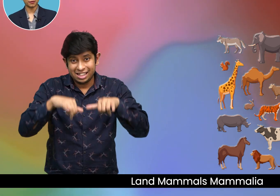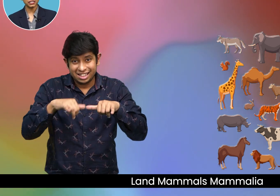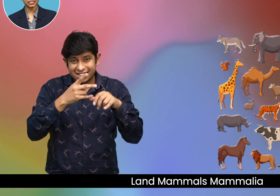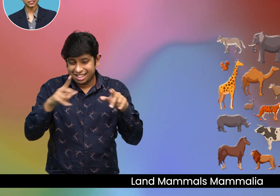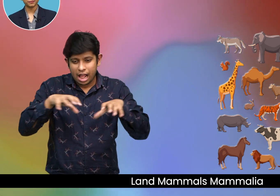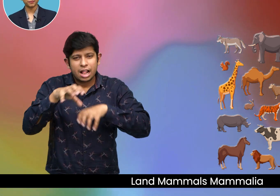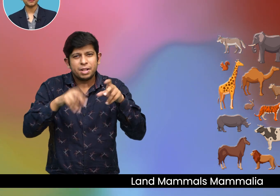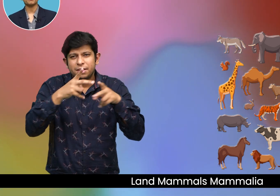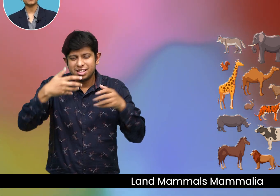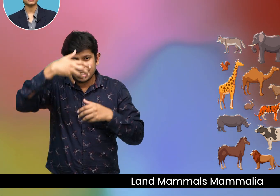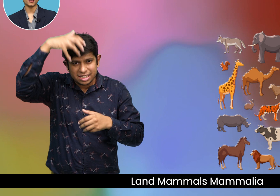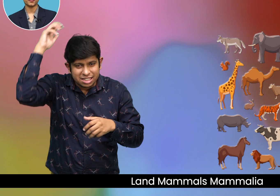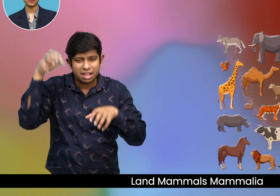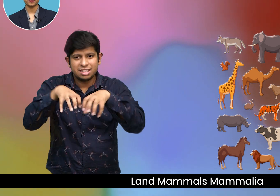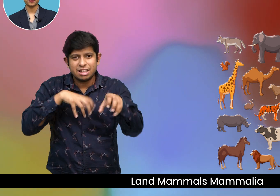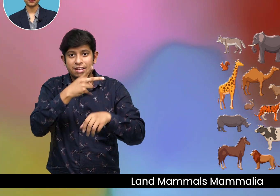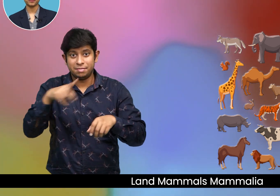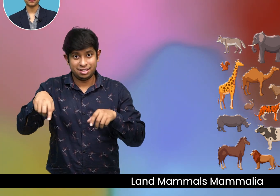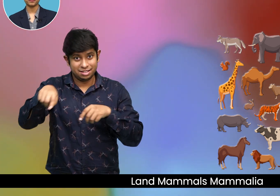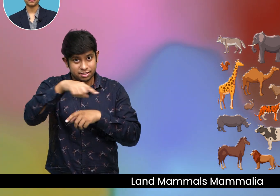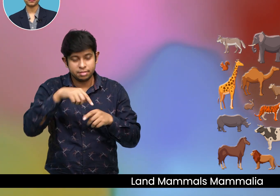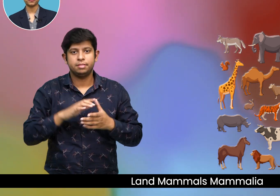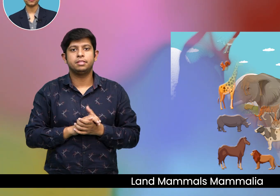Land mammals, mammalia.